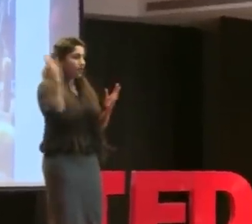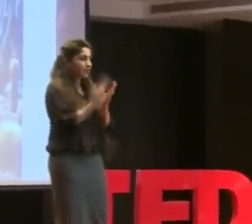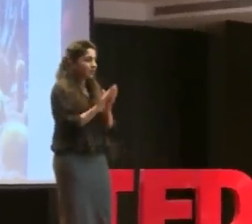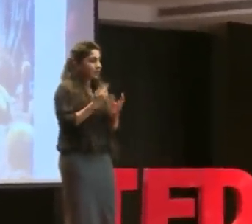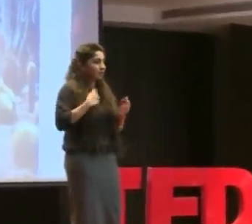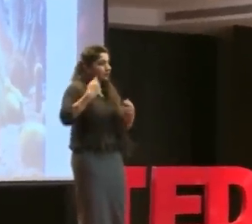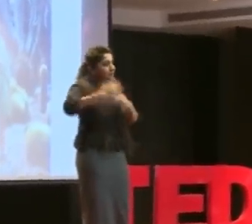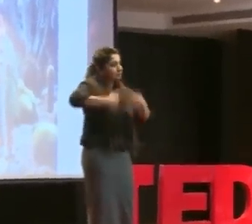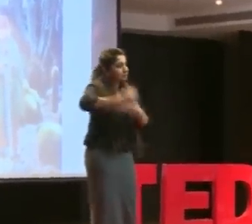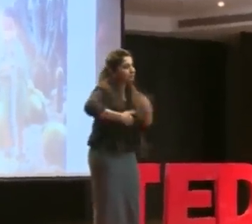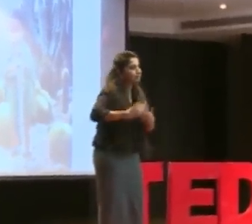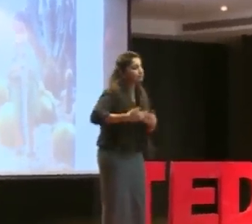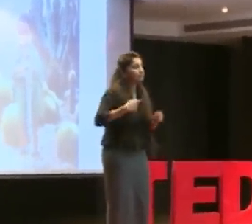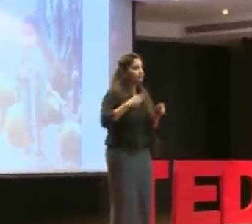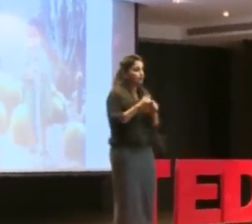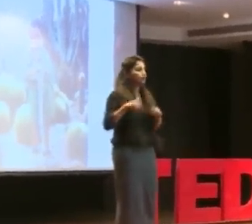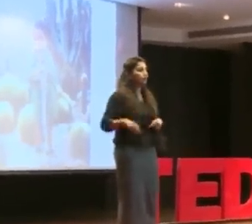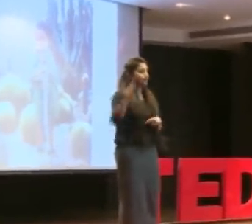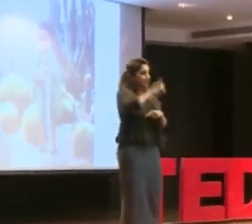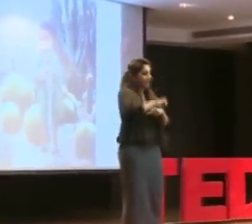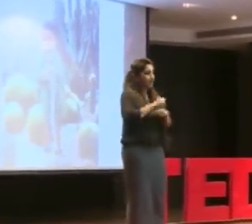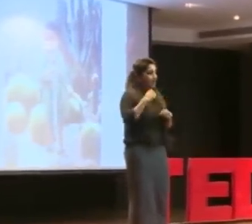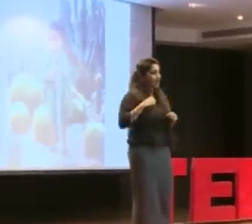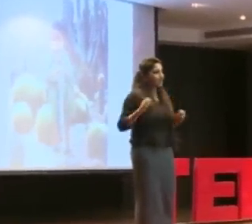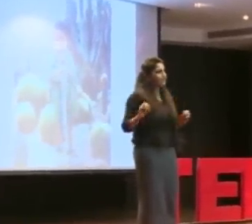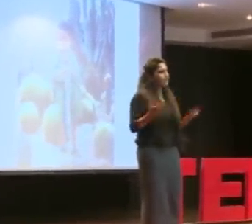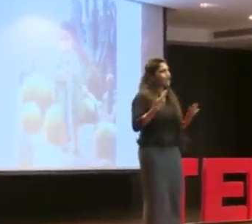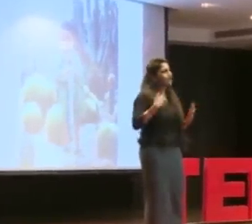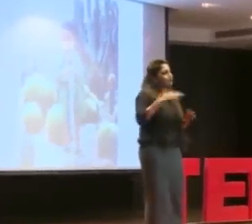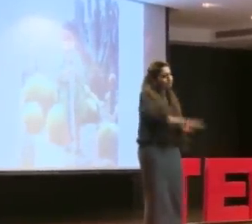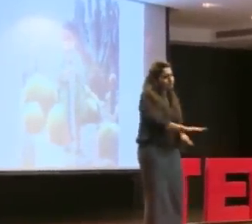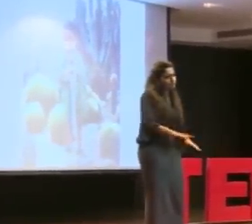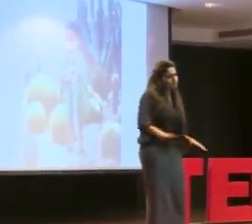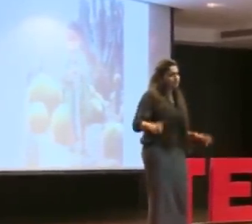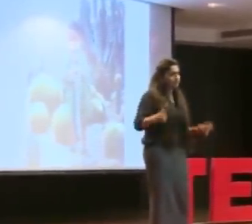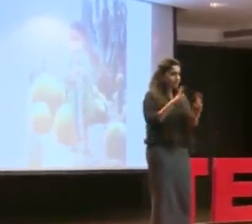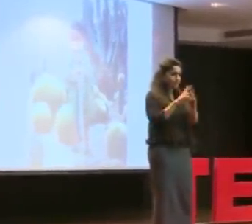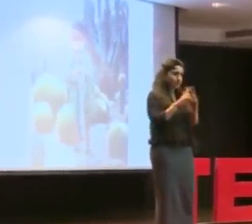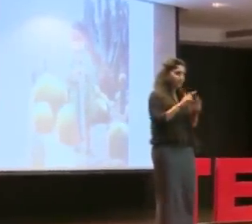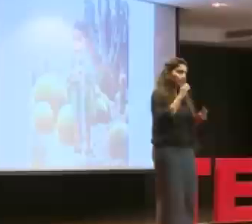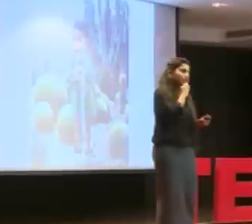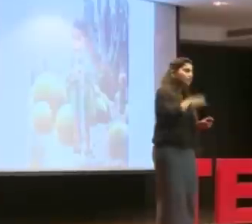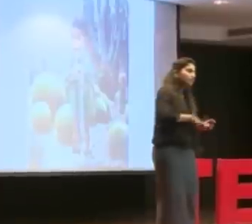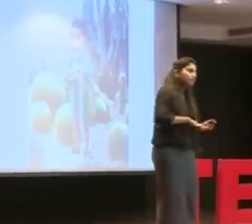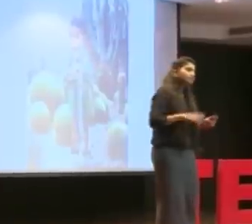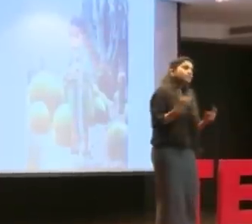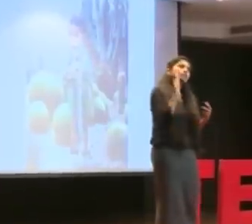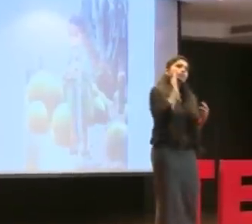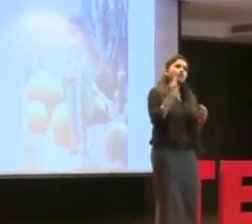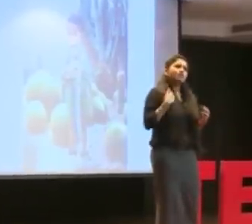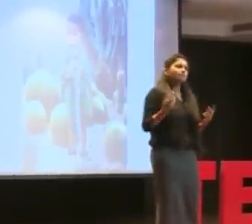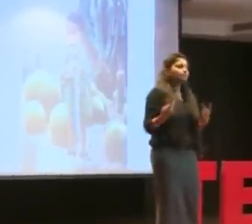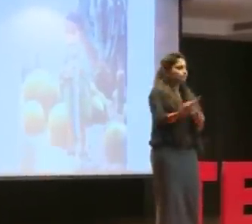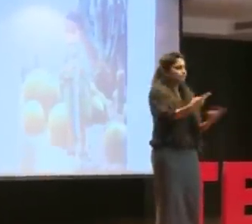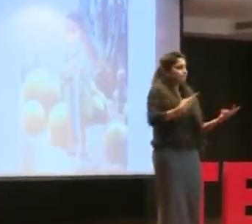have actually been me what I am today. My journey of life starts just like any other